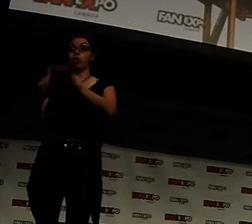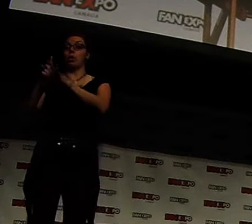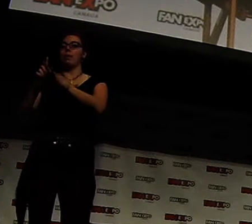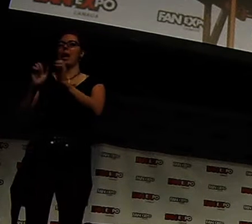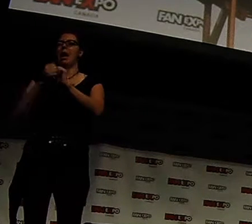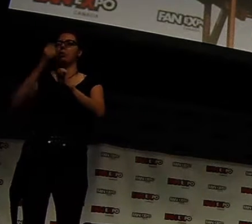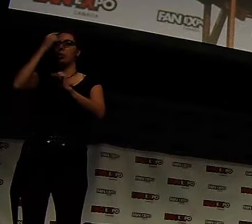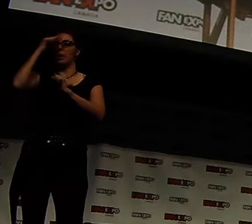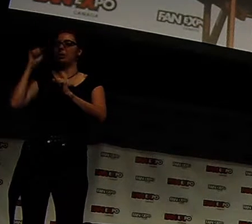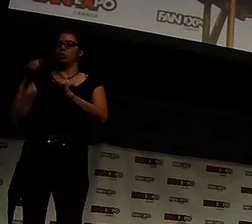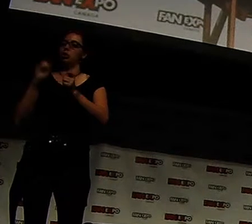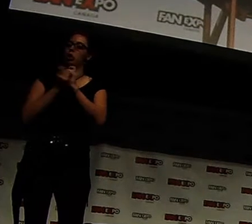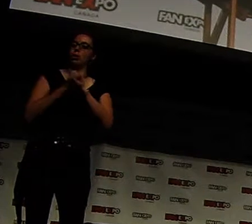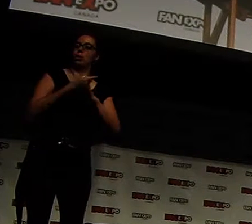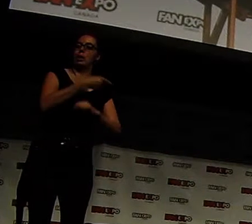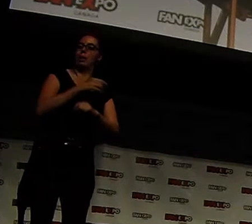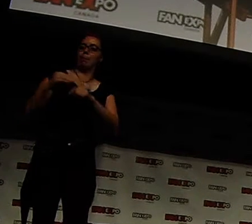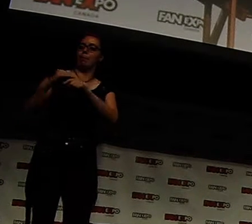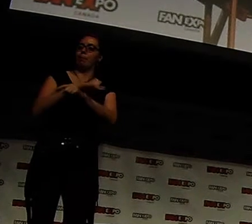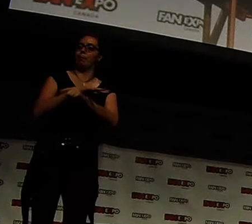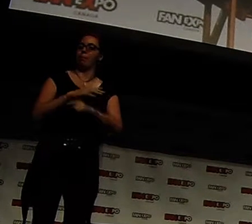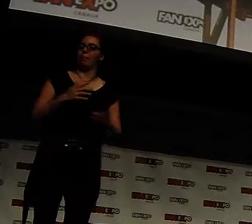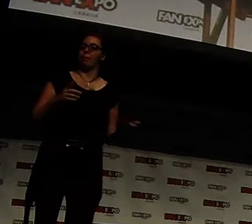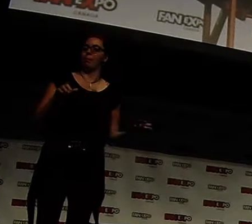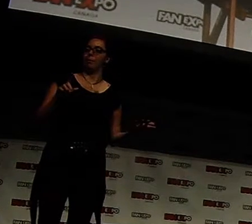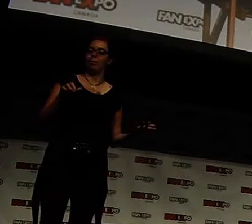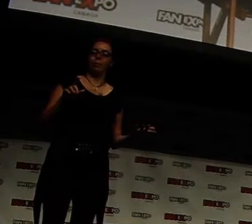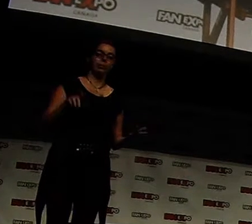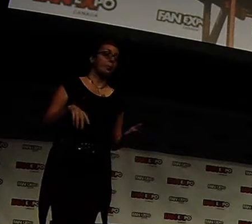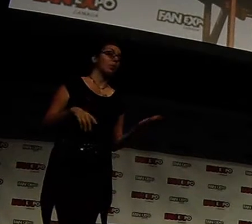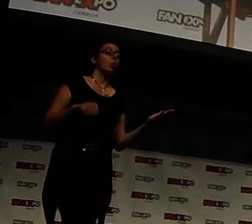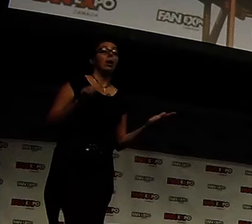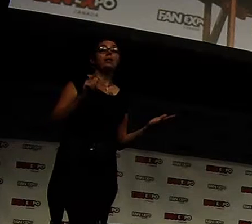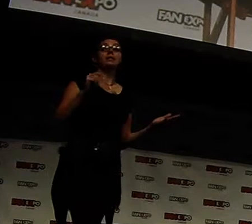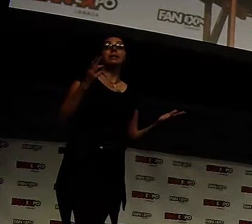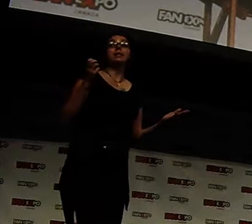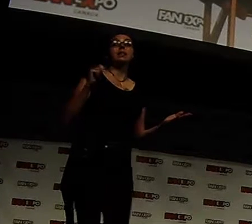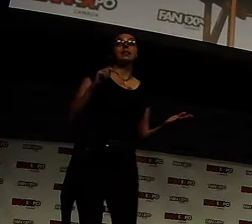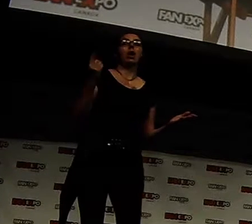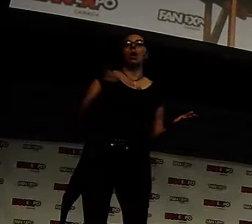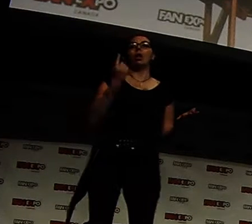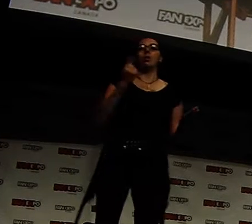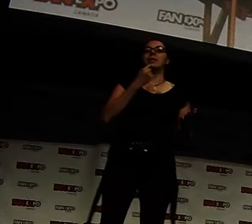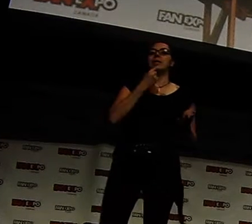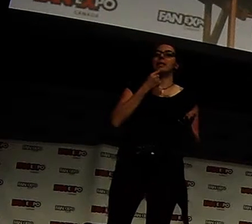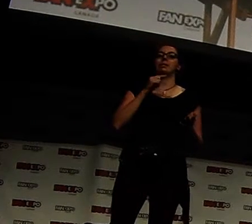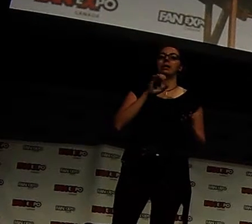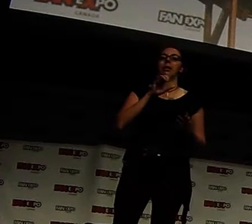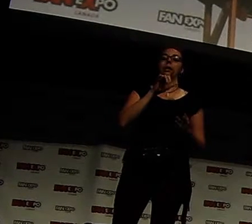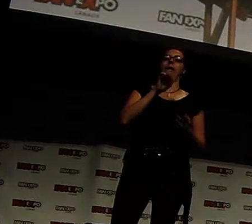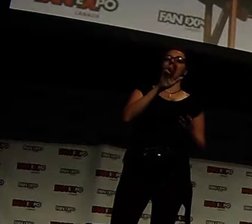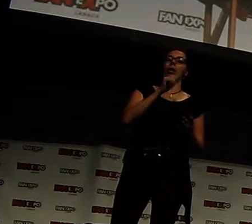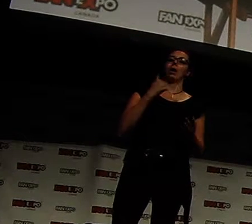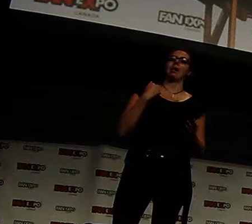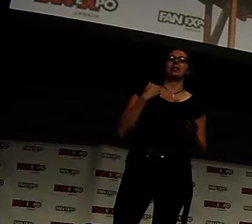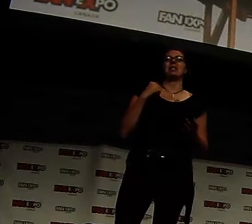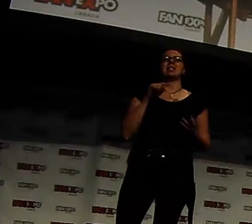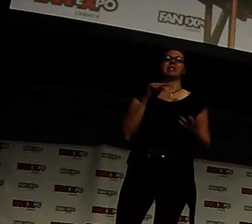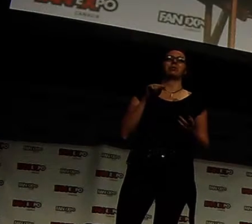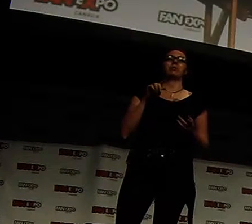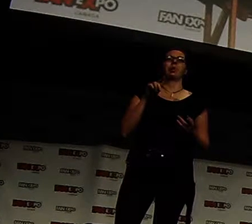doctor? Well, Stephen always said about her is that she's got this really practical kind of